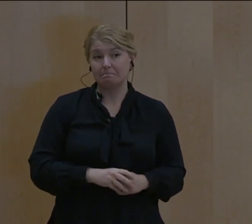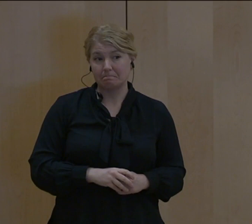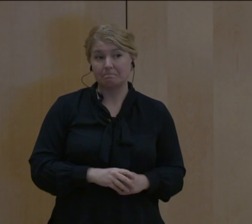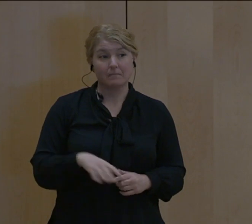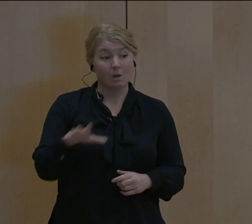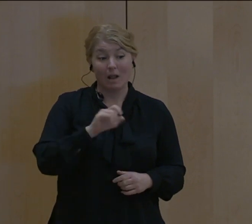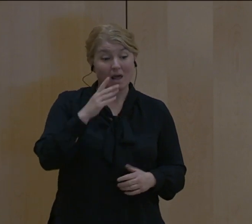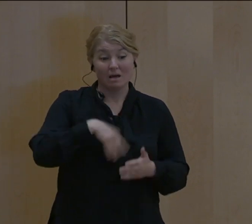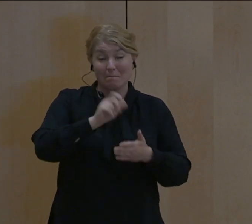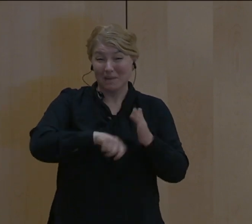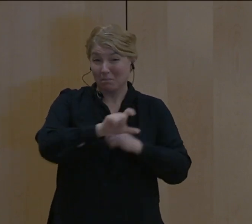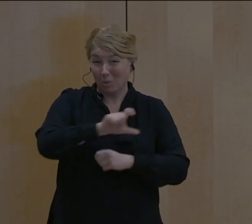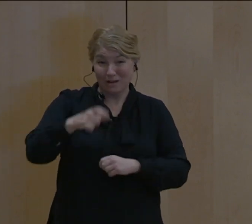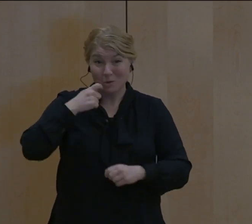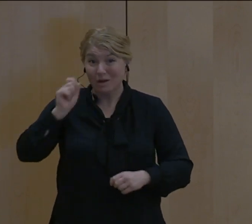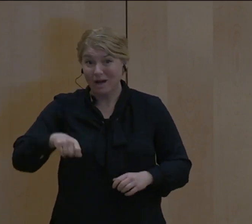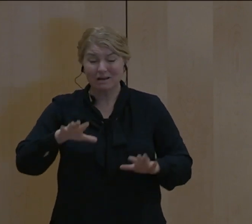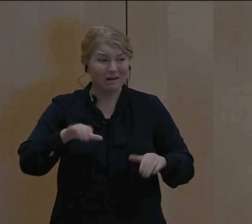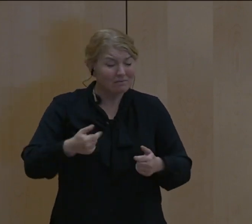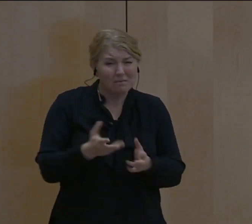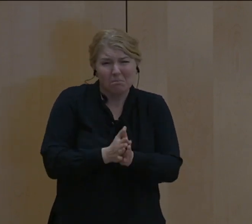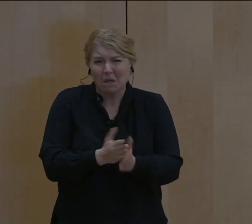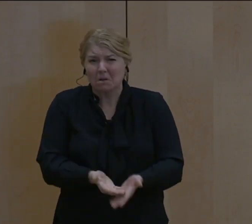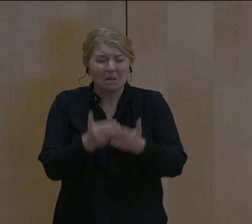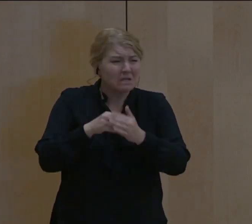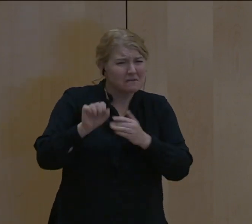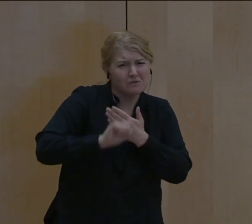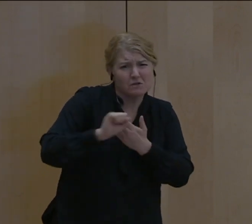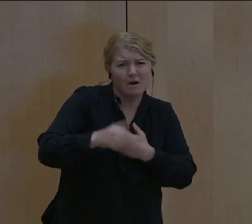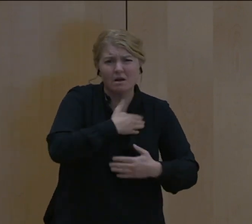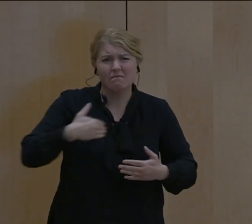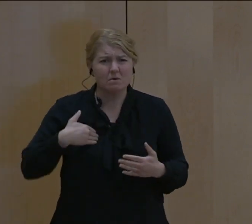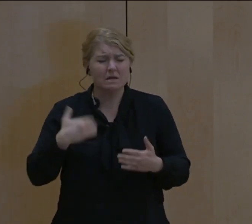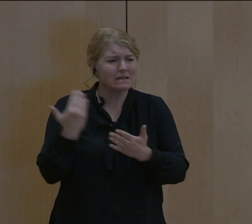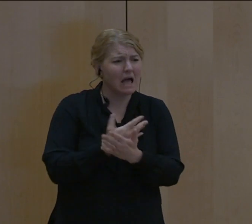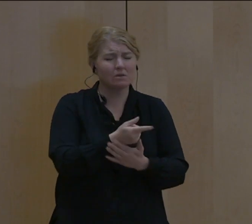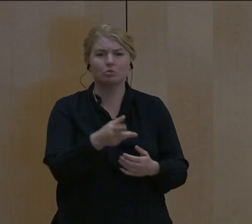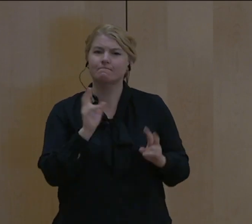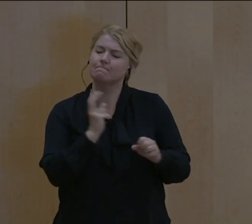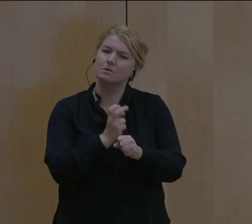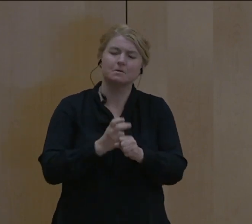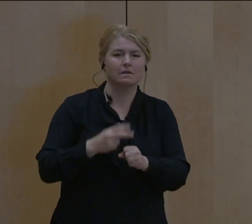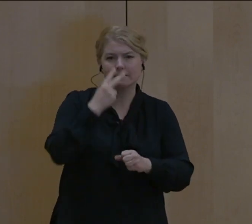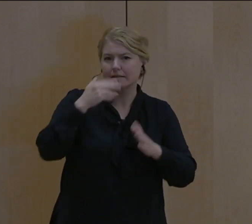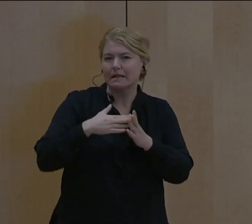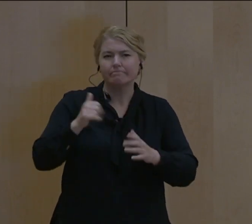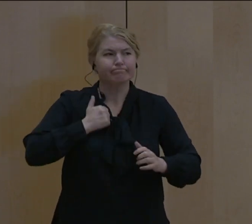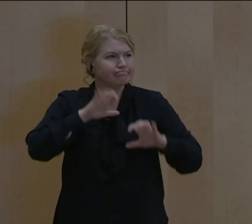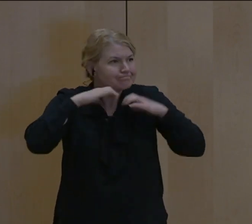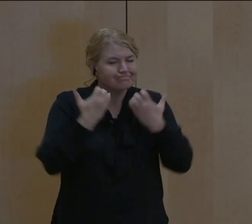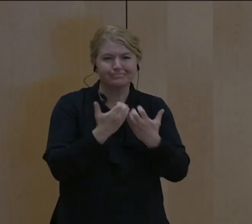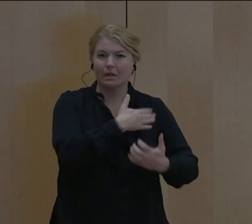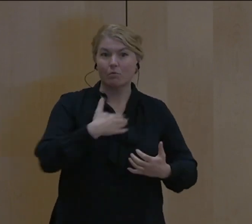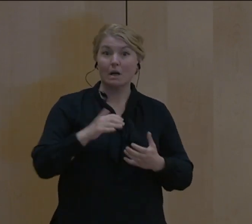lot already to protect our common European values, our common European home. We are fighting not only